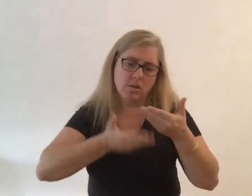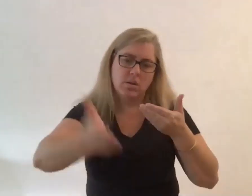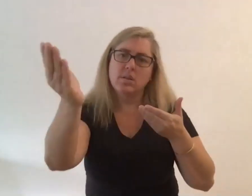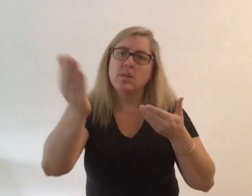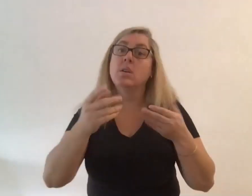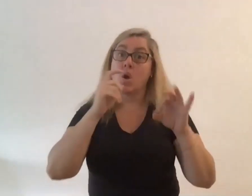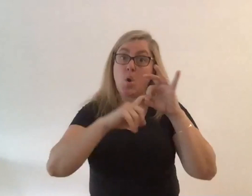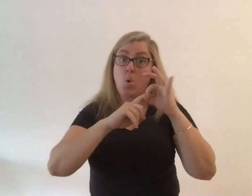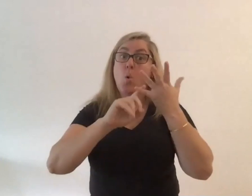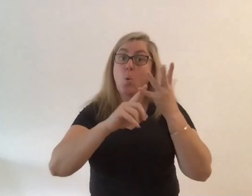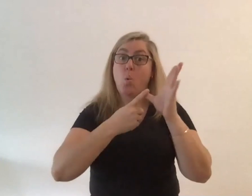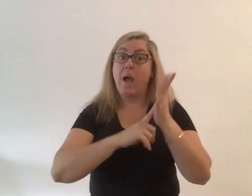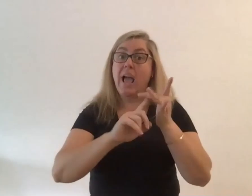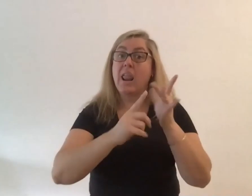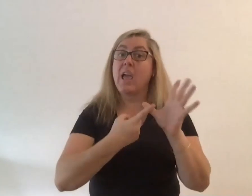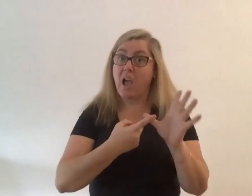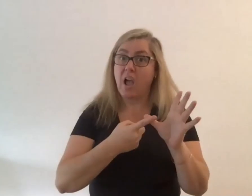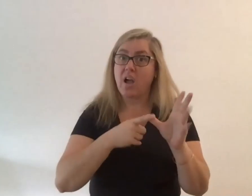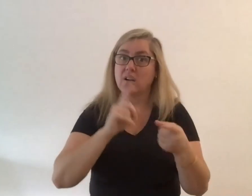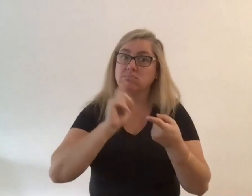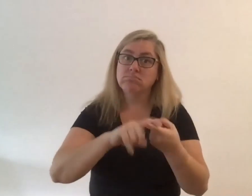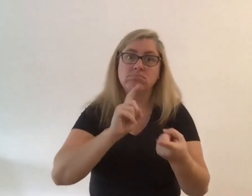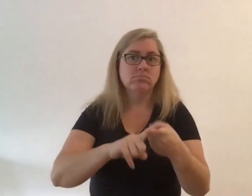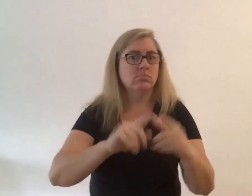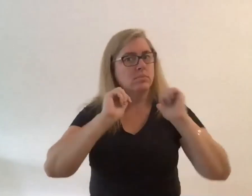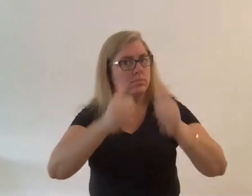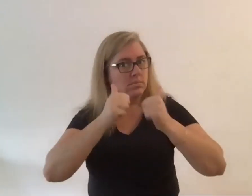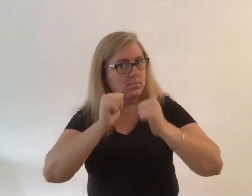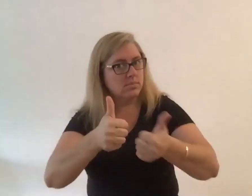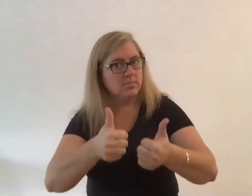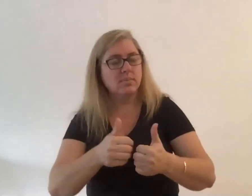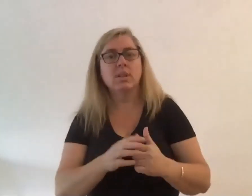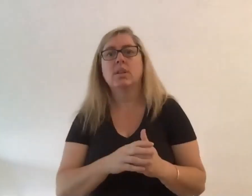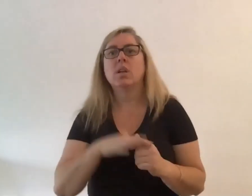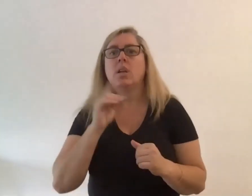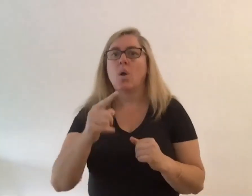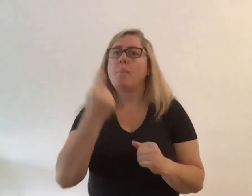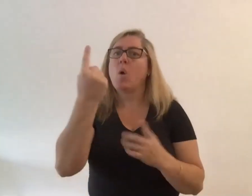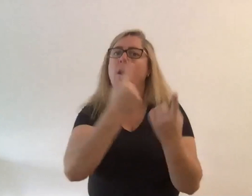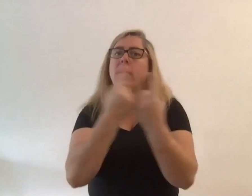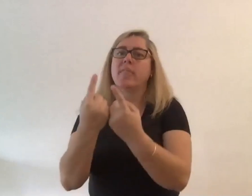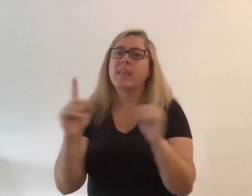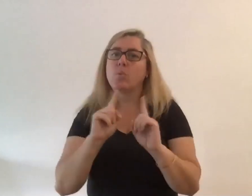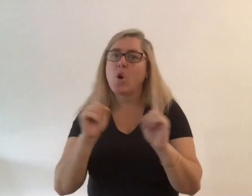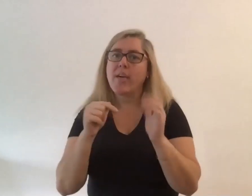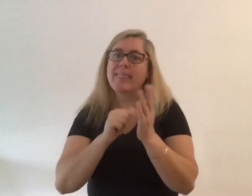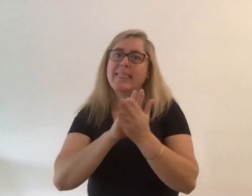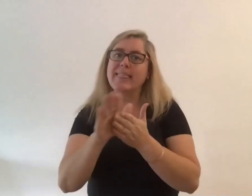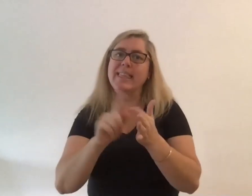um which is brilliant and i suppose one of the things that's been a theme through these little lunches is